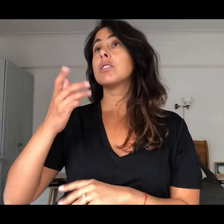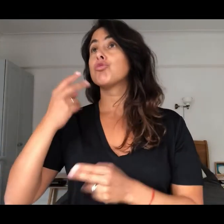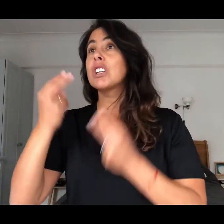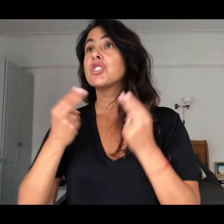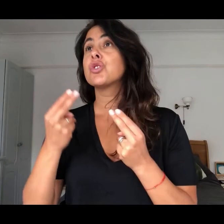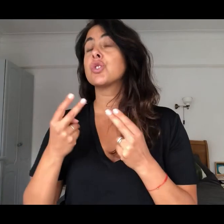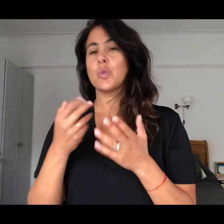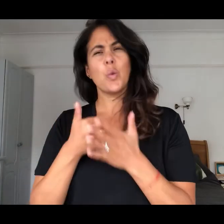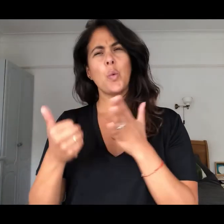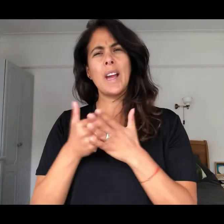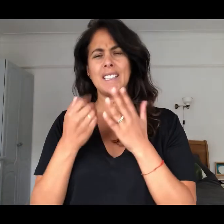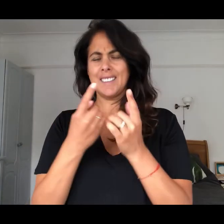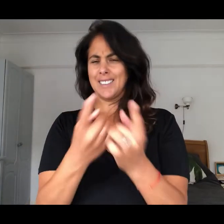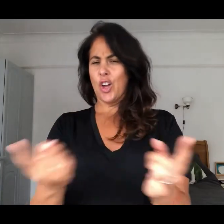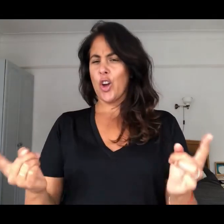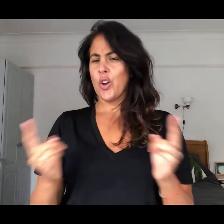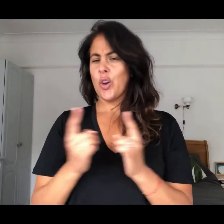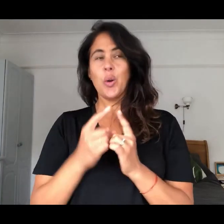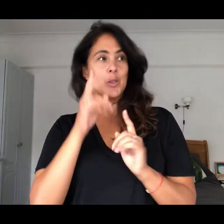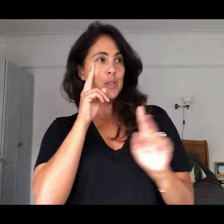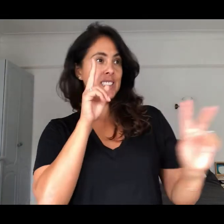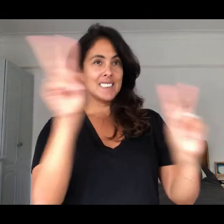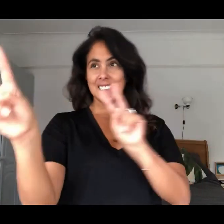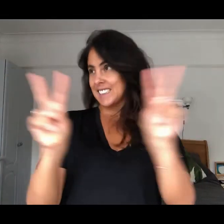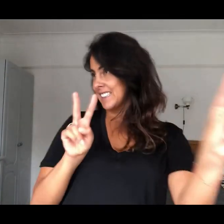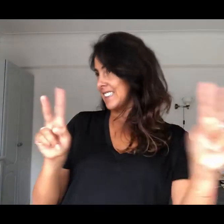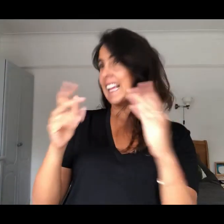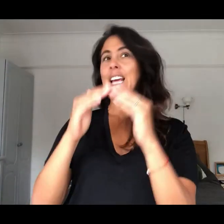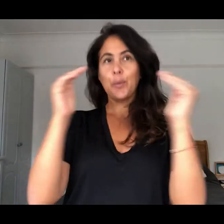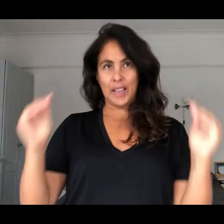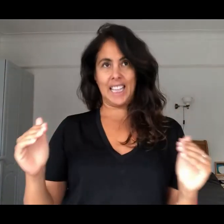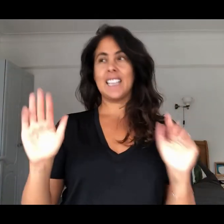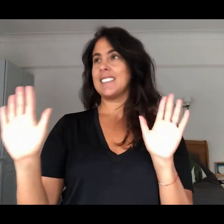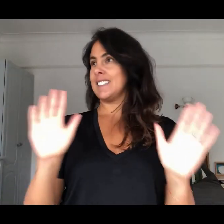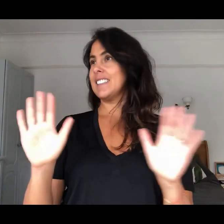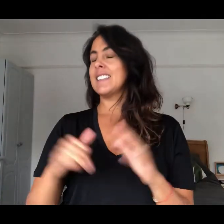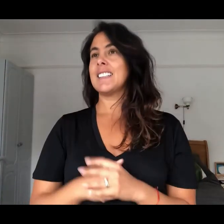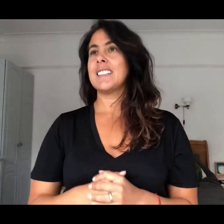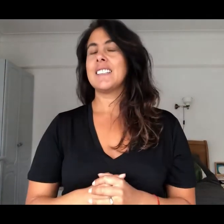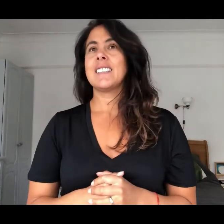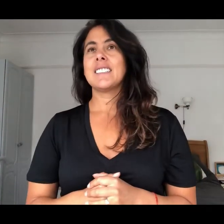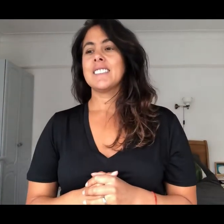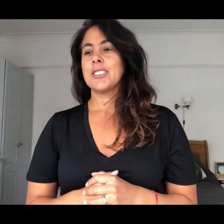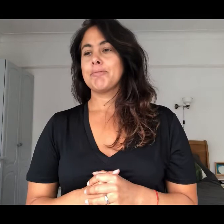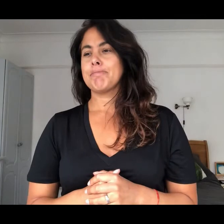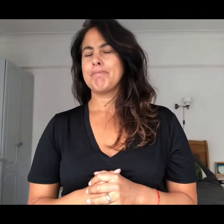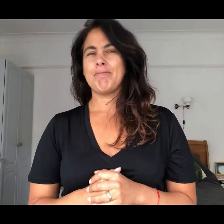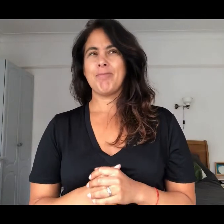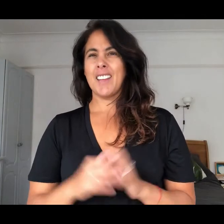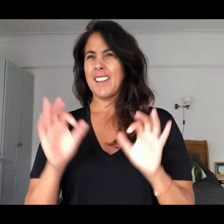restaurants. It's just how we were. We wanted to be able to see everyone clearly and equally.